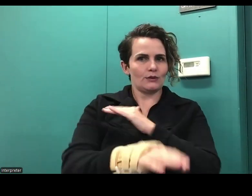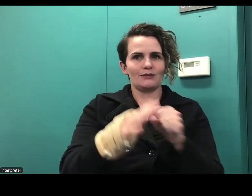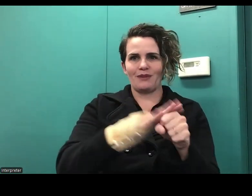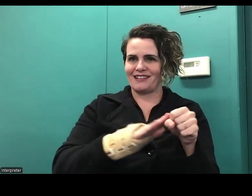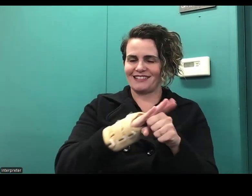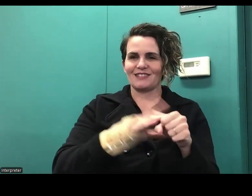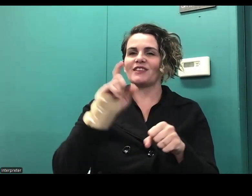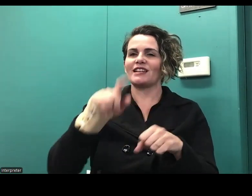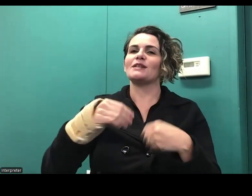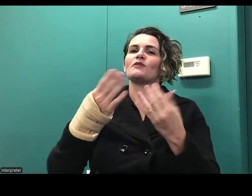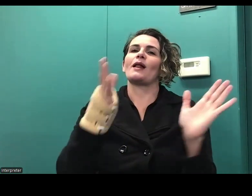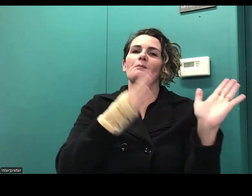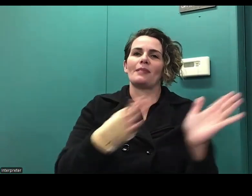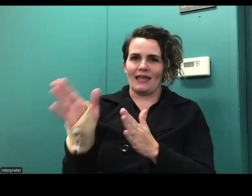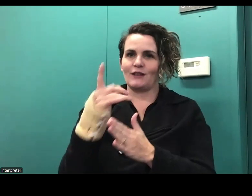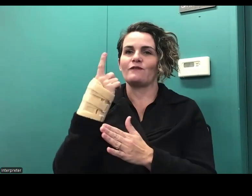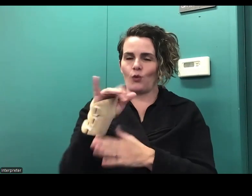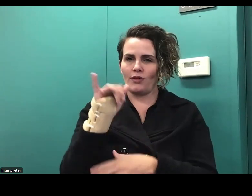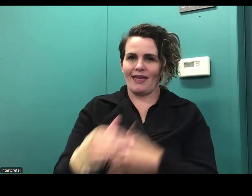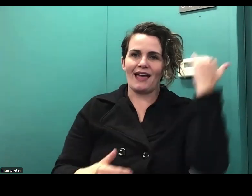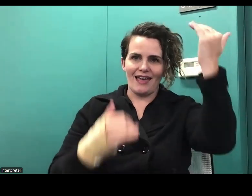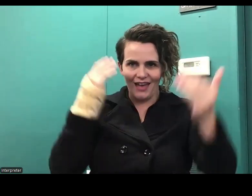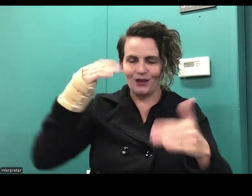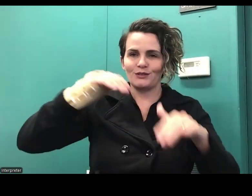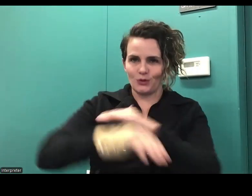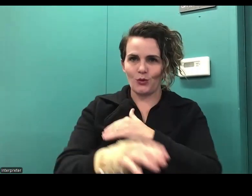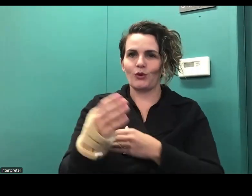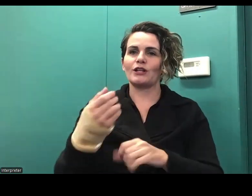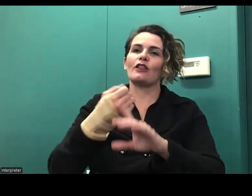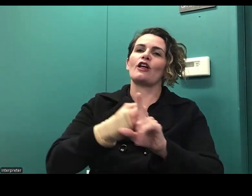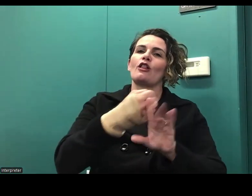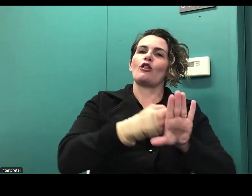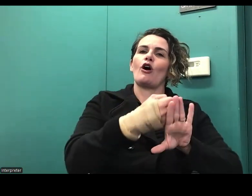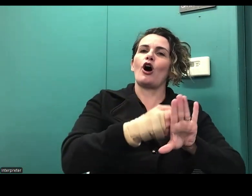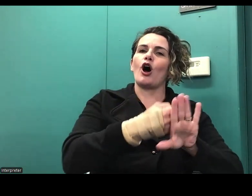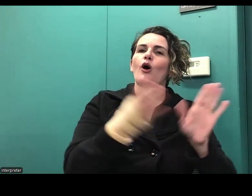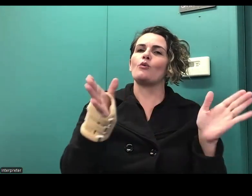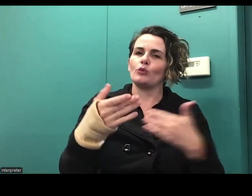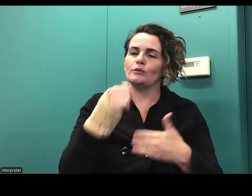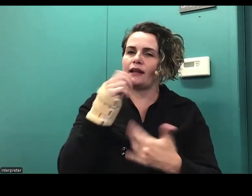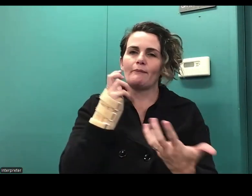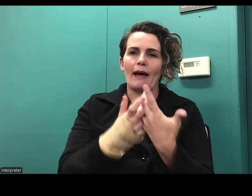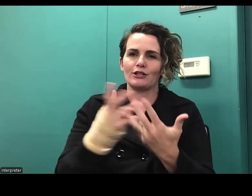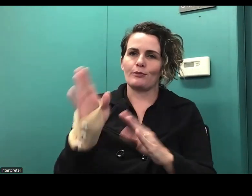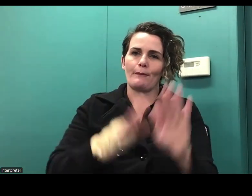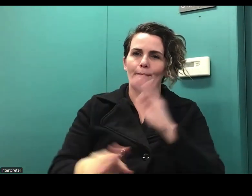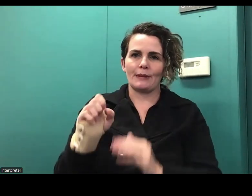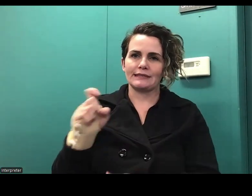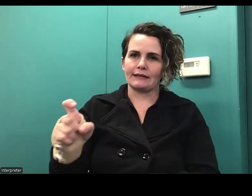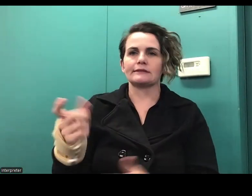so they need to provide a plan for that adult to go into that locker room that doesn't align with their biological sex. So I